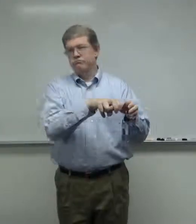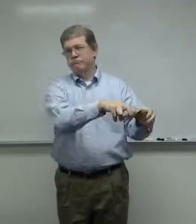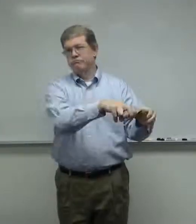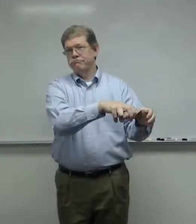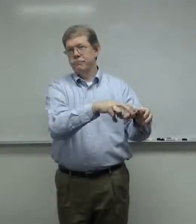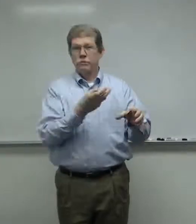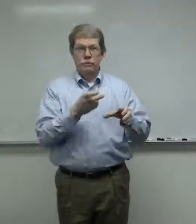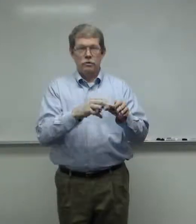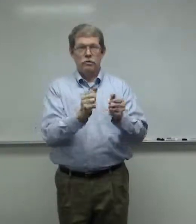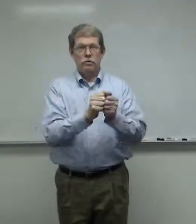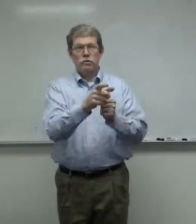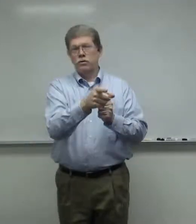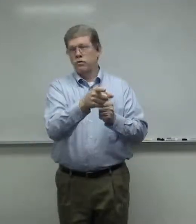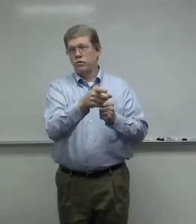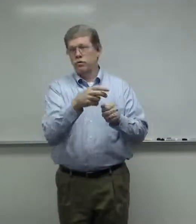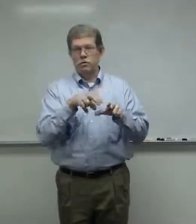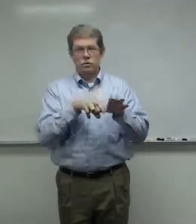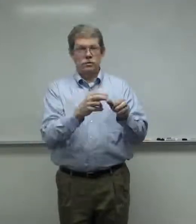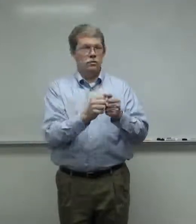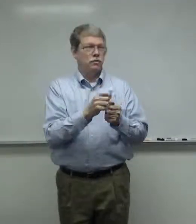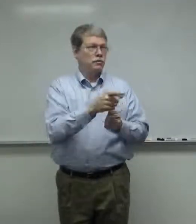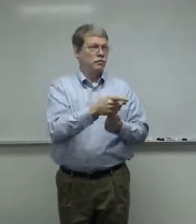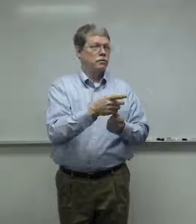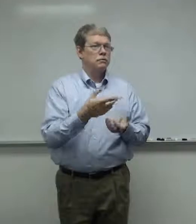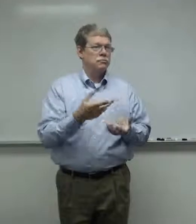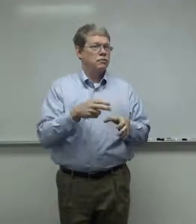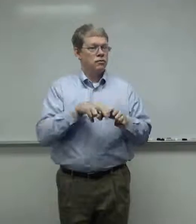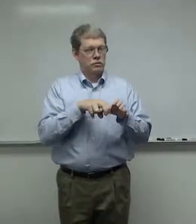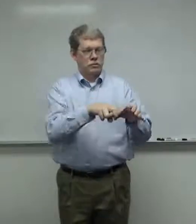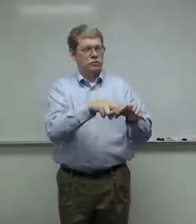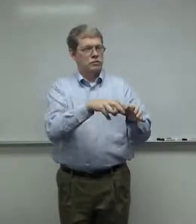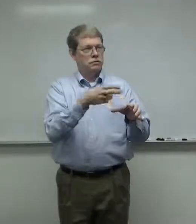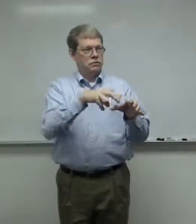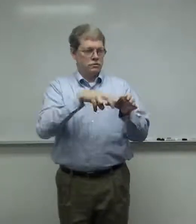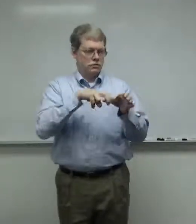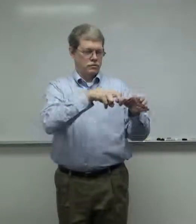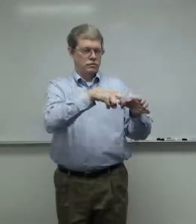If you get in something and you ride, I ride with you.